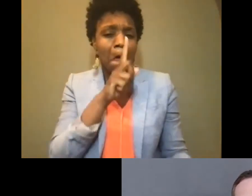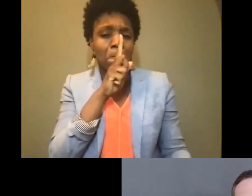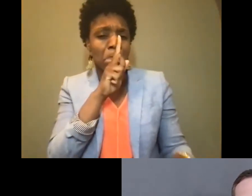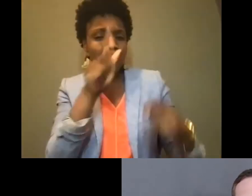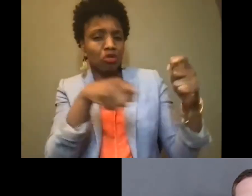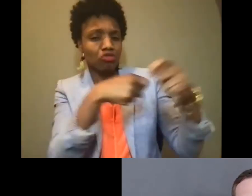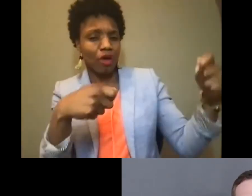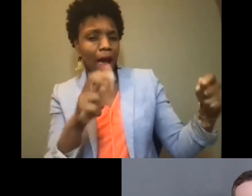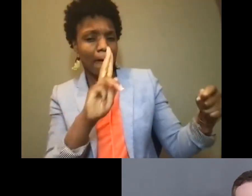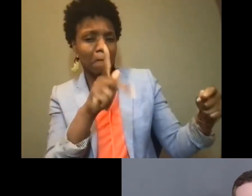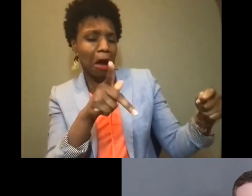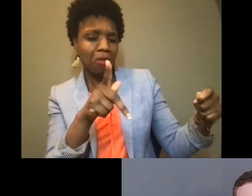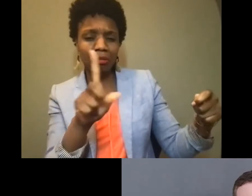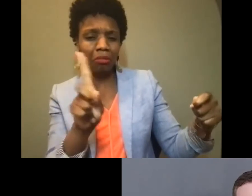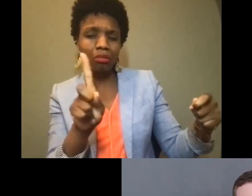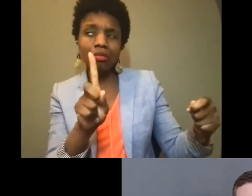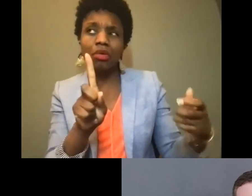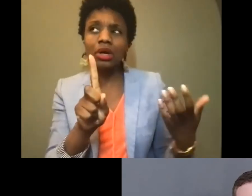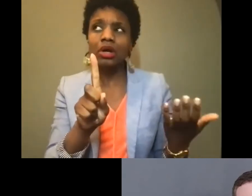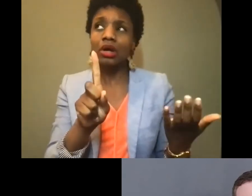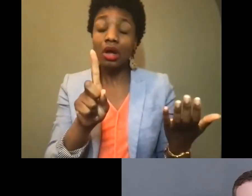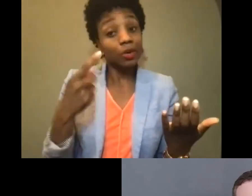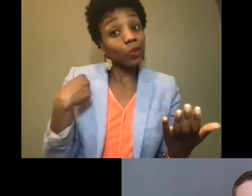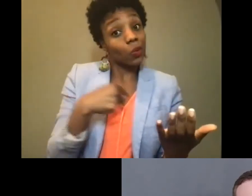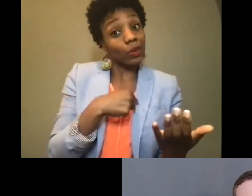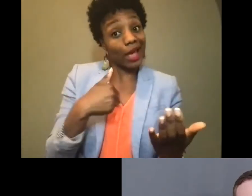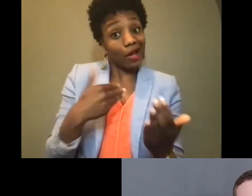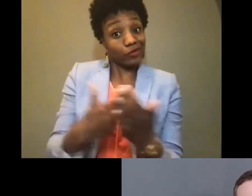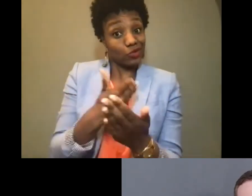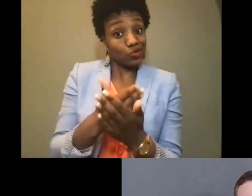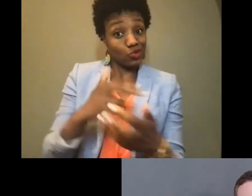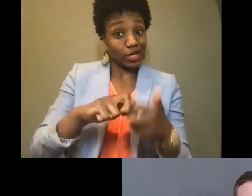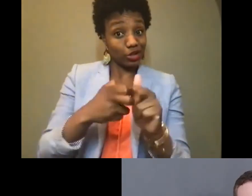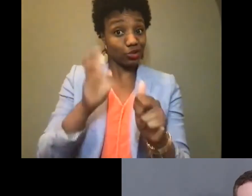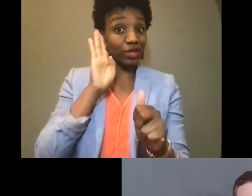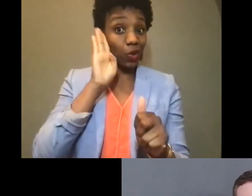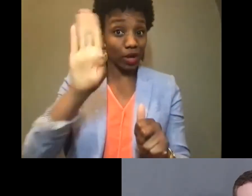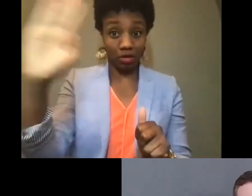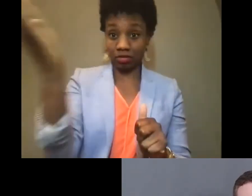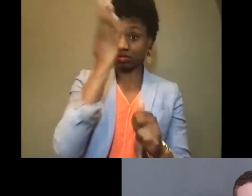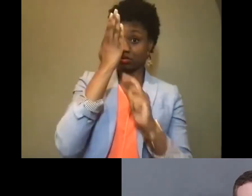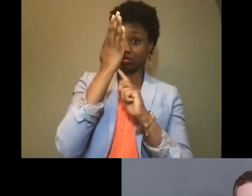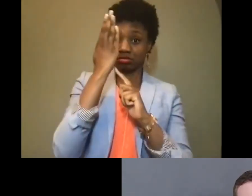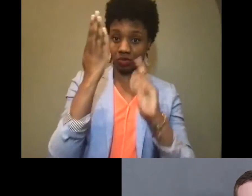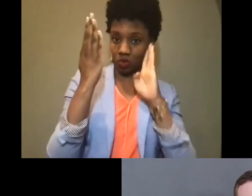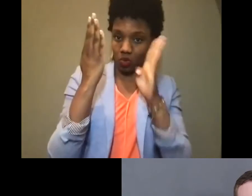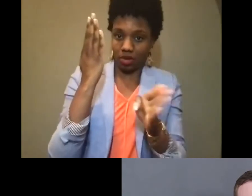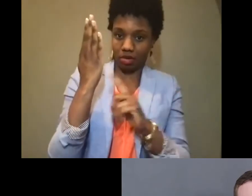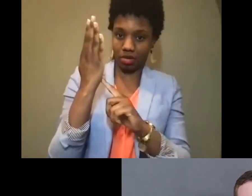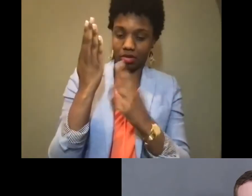as we have some new issues about to face us. I know that Tim would like to move out of the